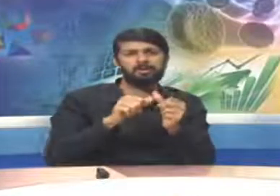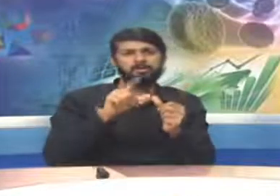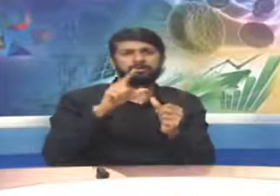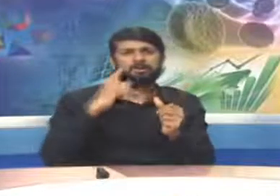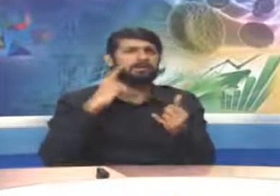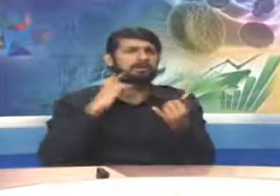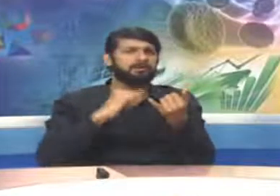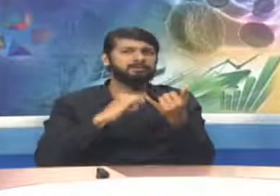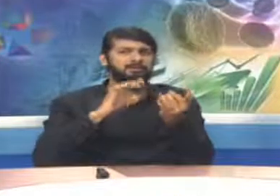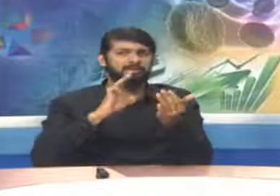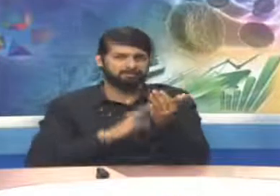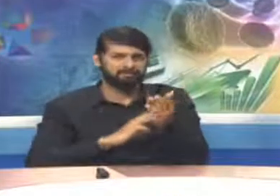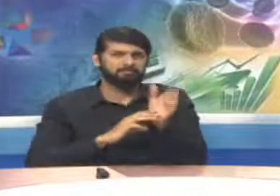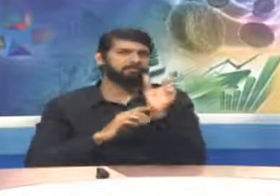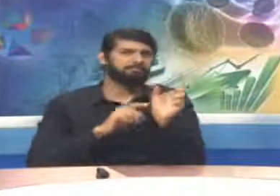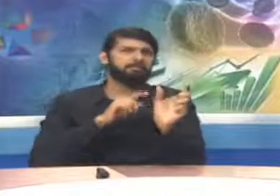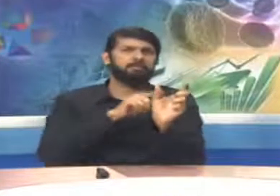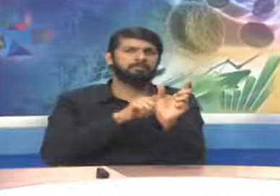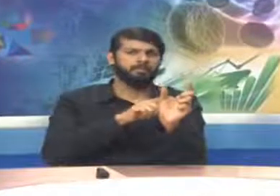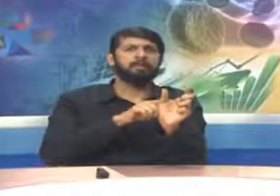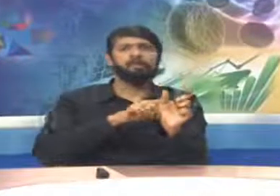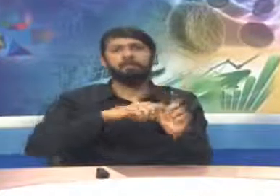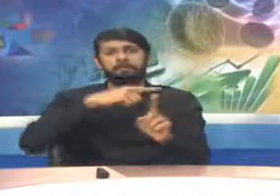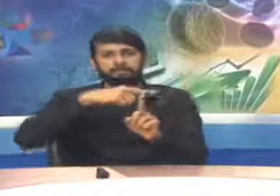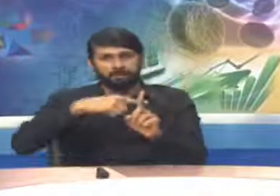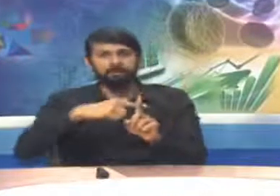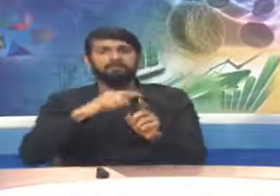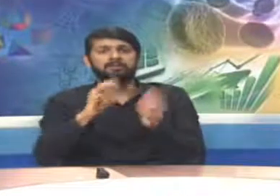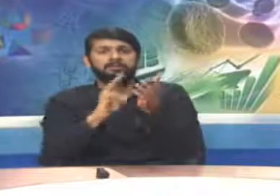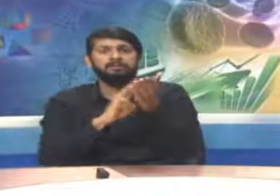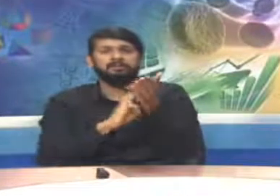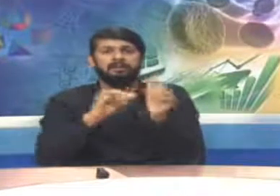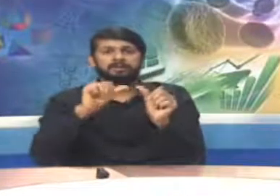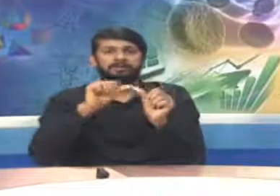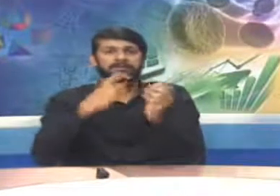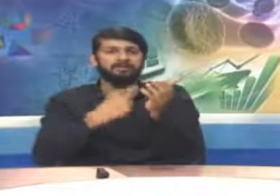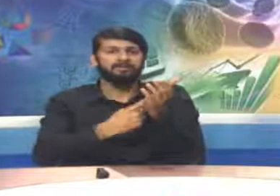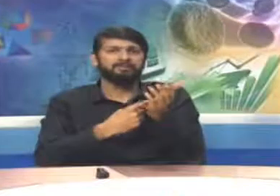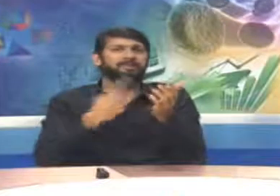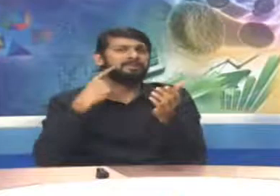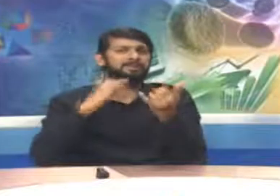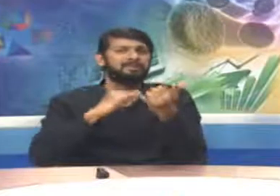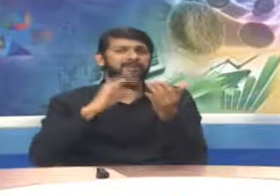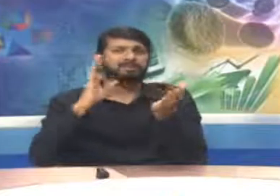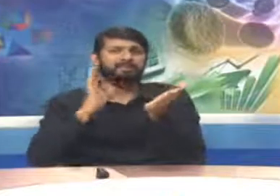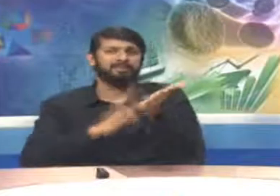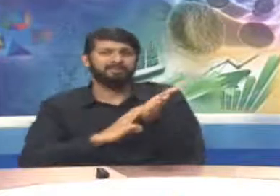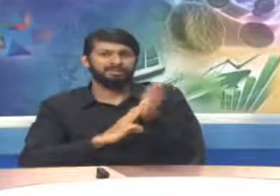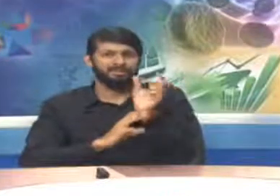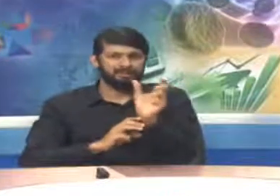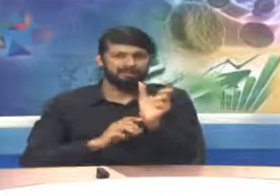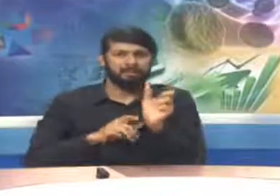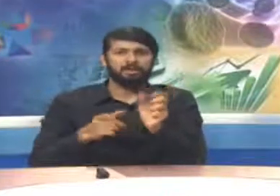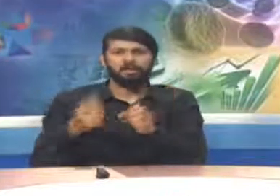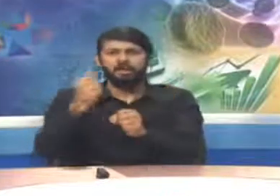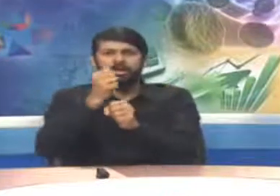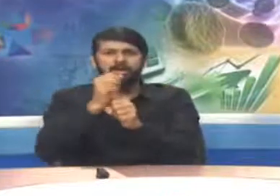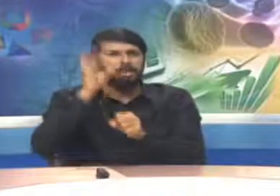Liberalism, Marxism and Gandhiism. Liberalism and Marxism have caught